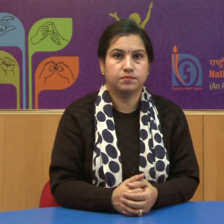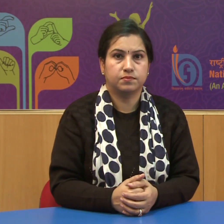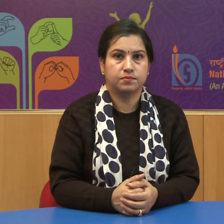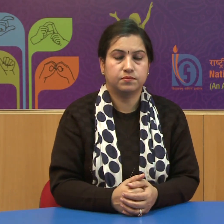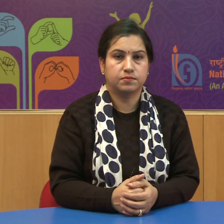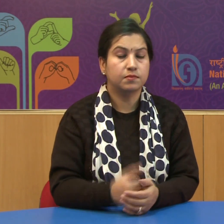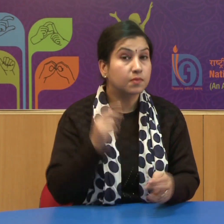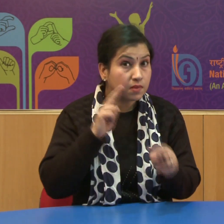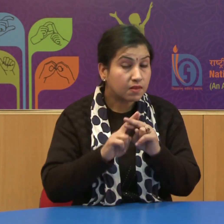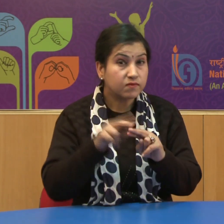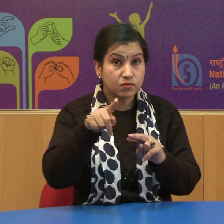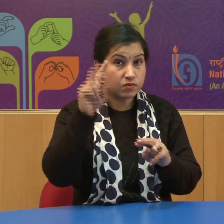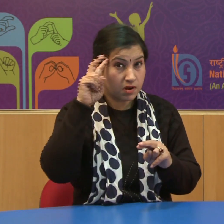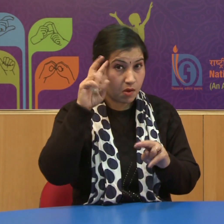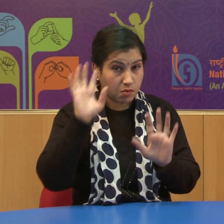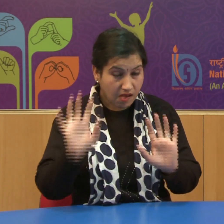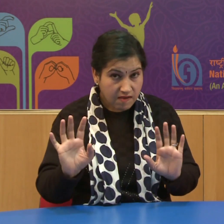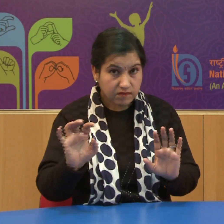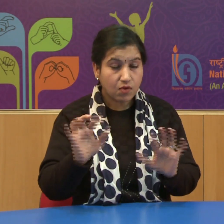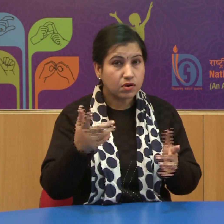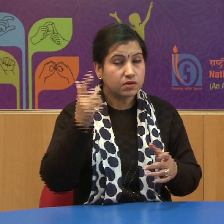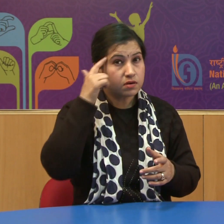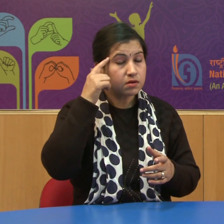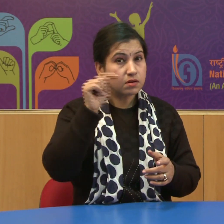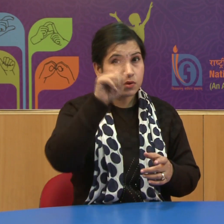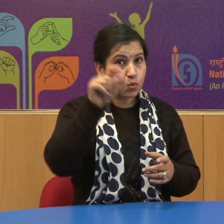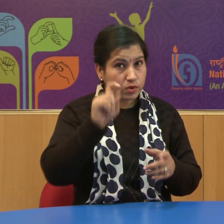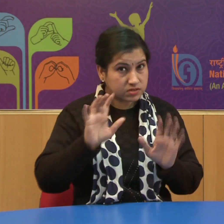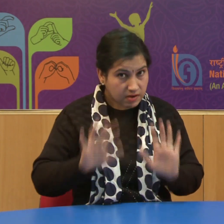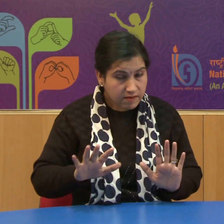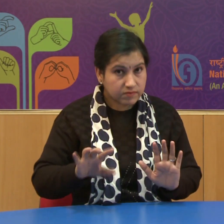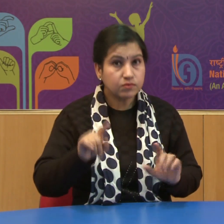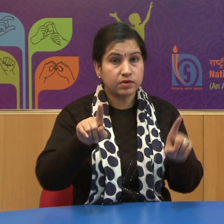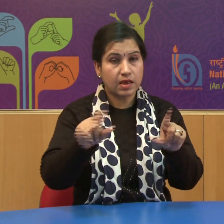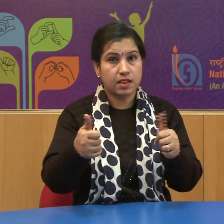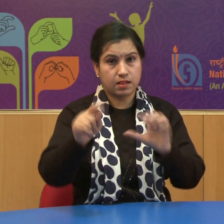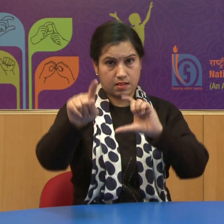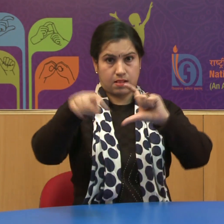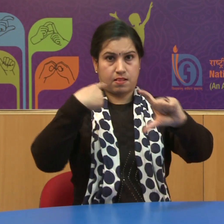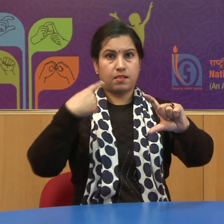If you have any query or you have any doubt, you can send us email